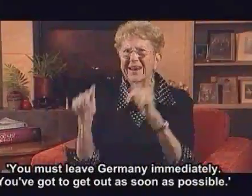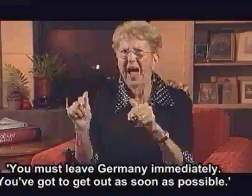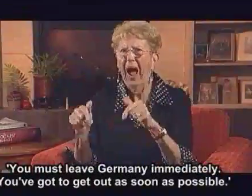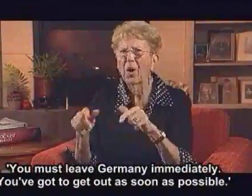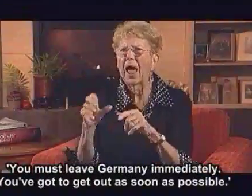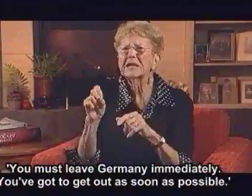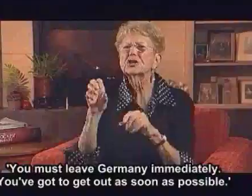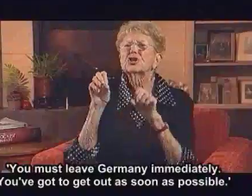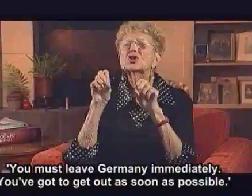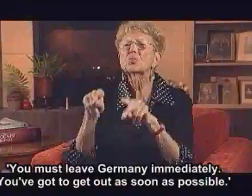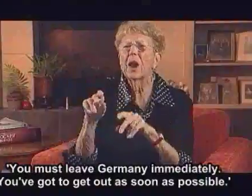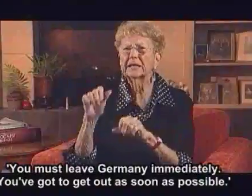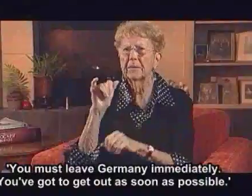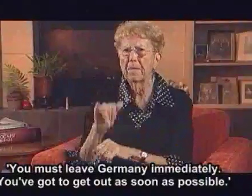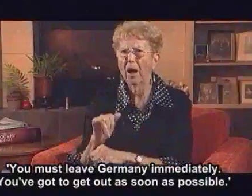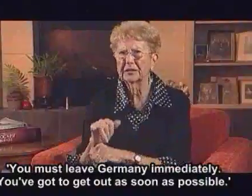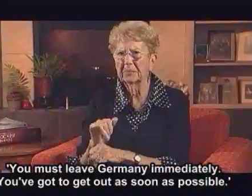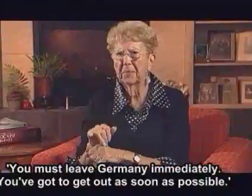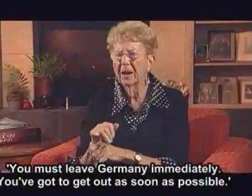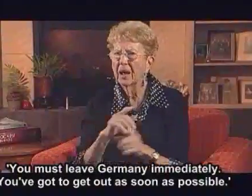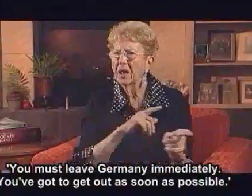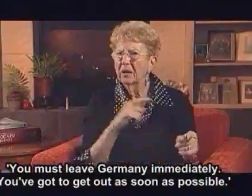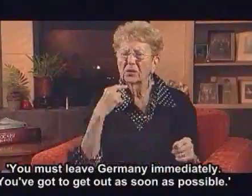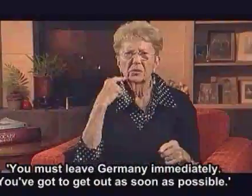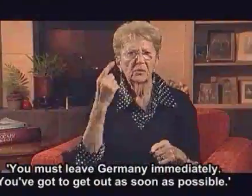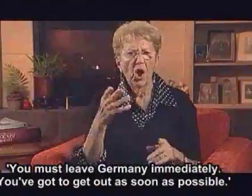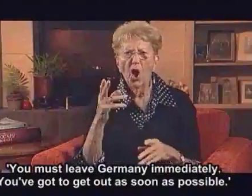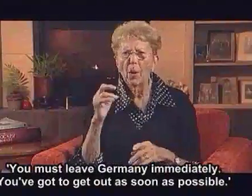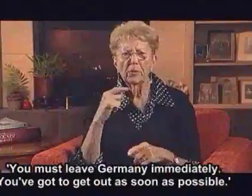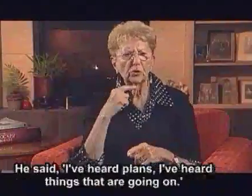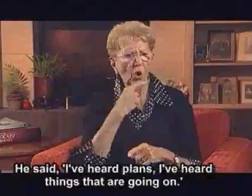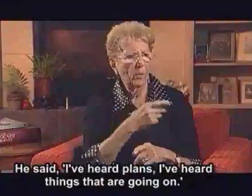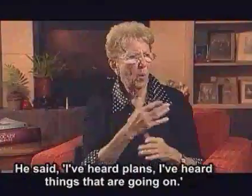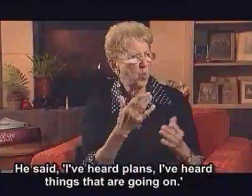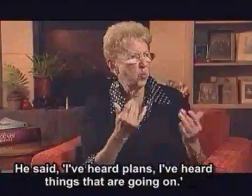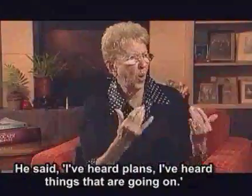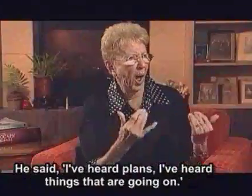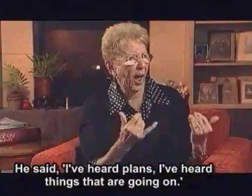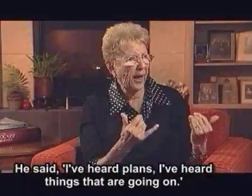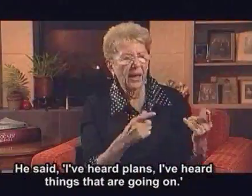Germany immediately. You've got to get out as soon as possible."